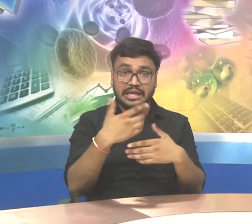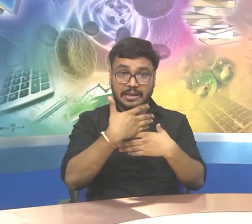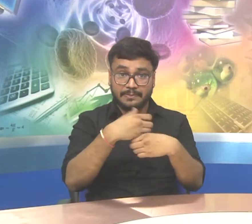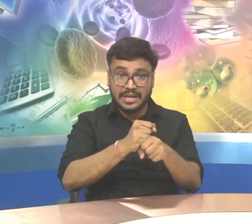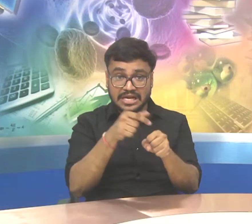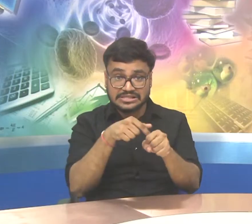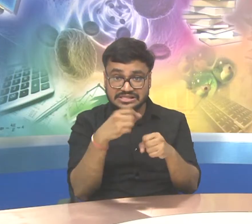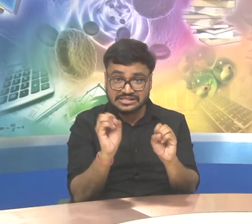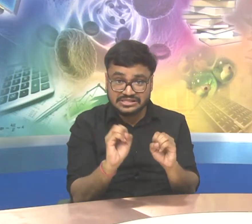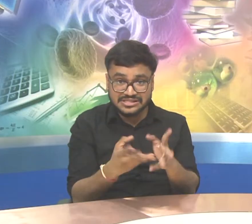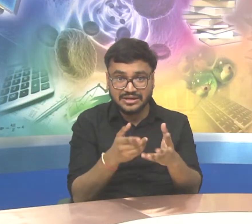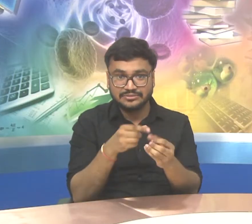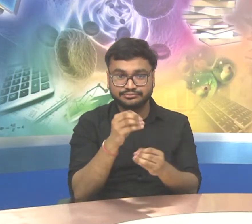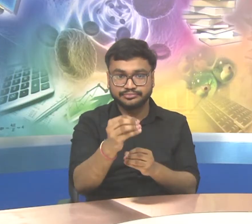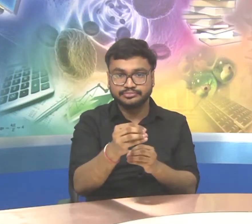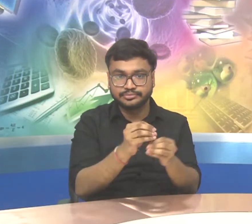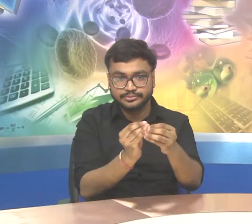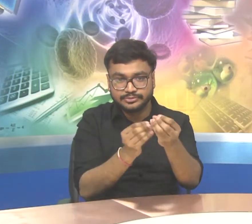Later, more advanced cells